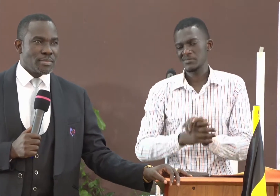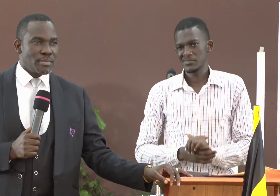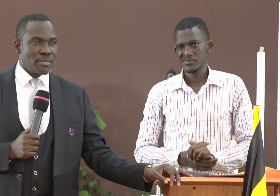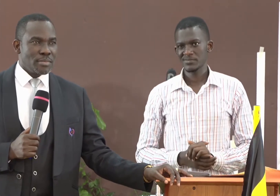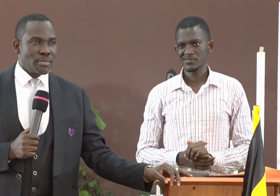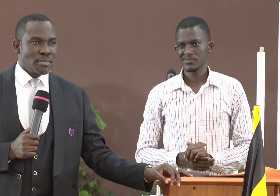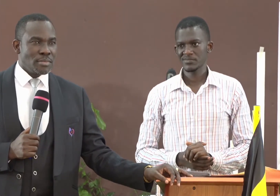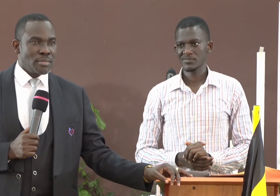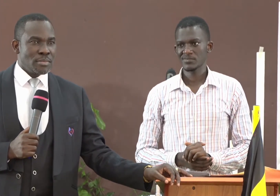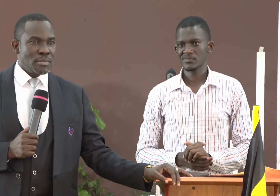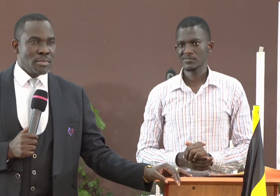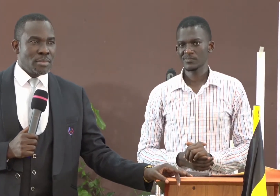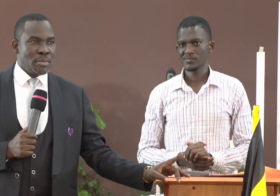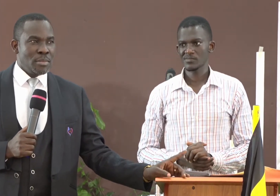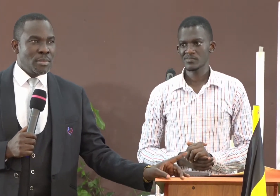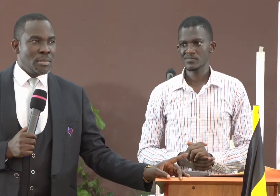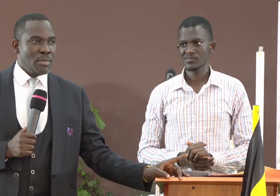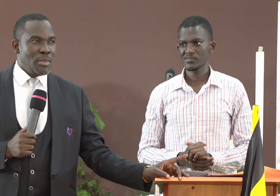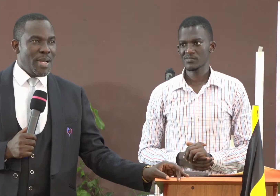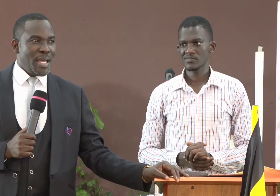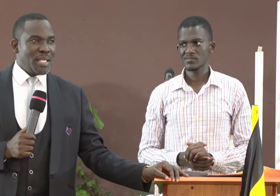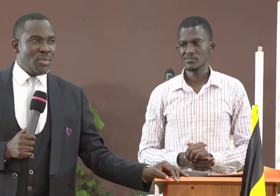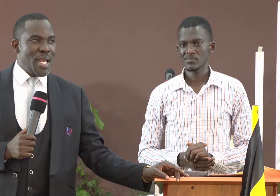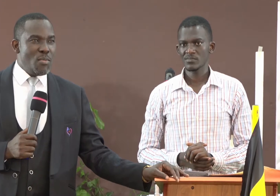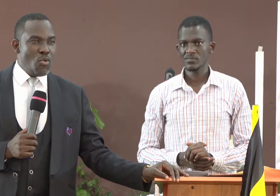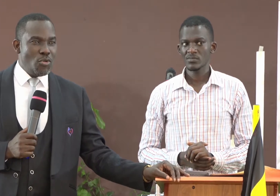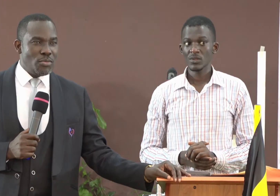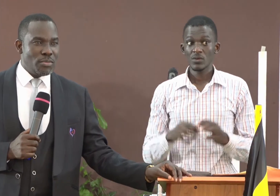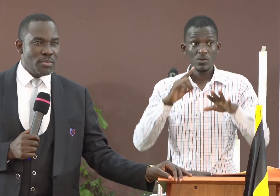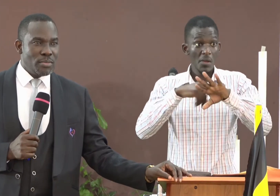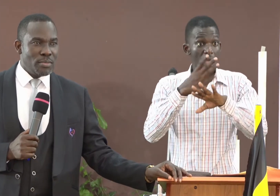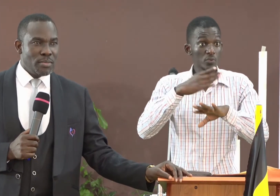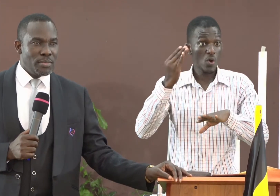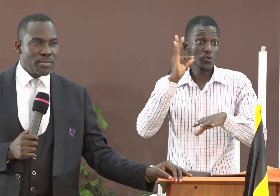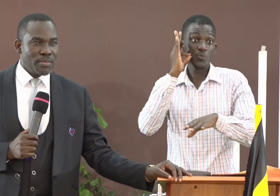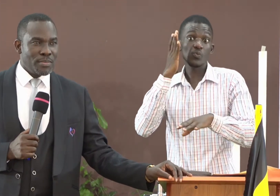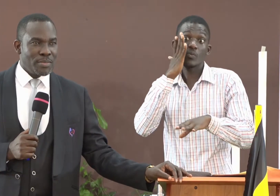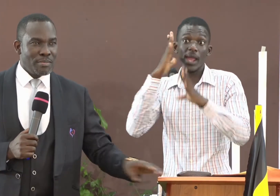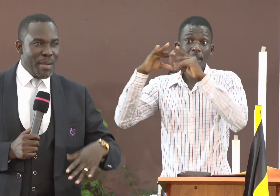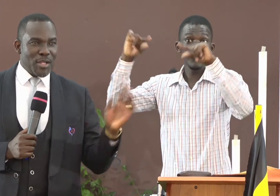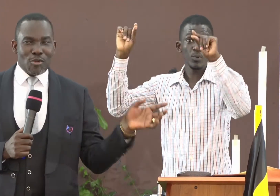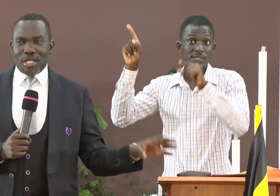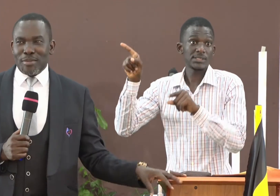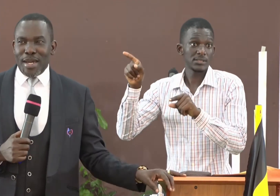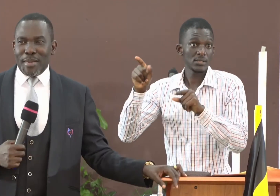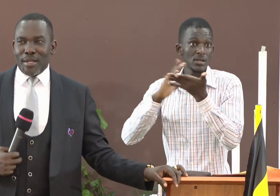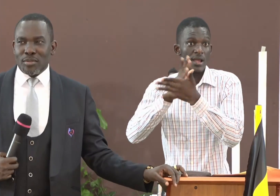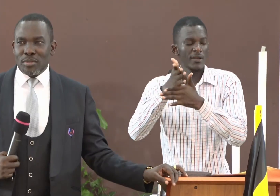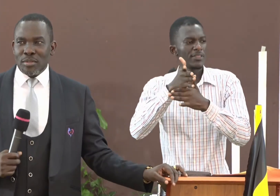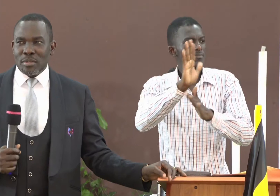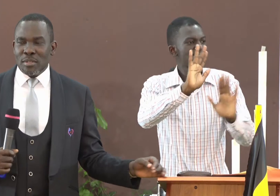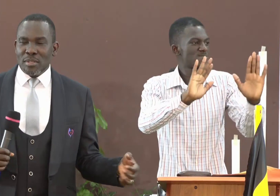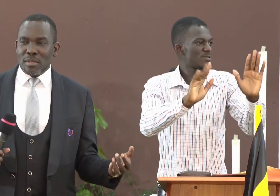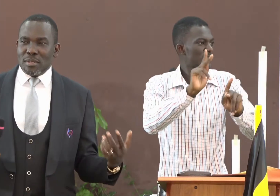life and their daughter, their son make a very good wedding. Bagenze mu honeymoon. They went to the honeymoon. Bamaze okusibula